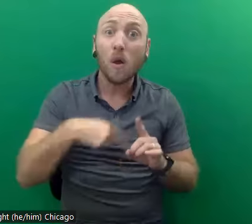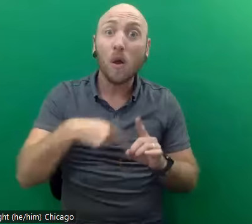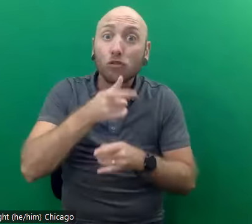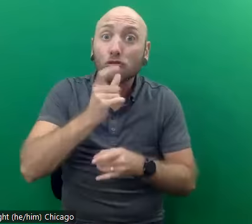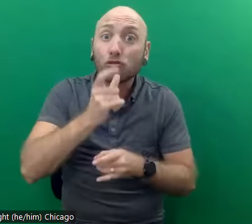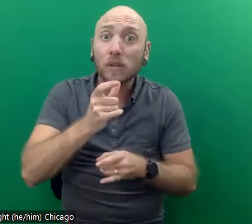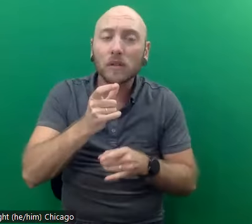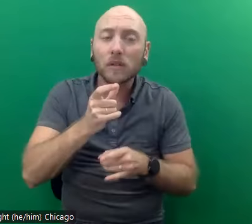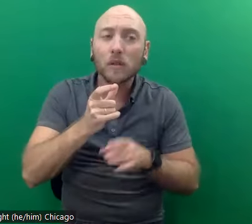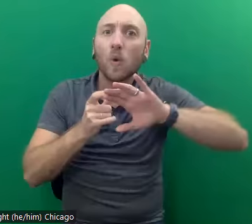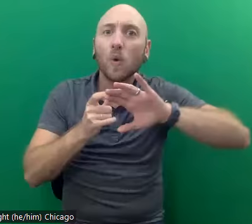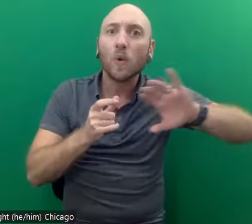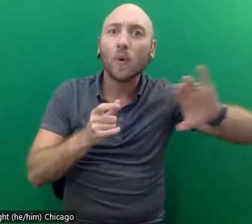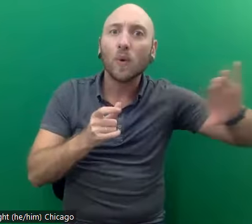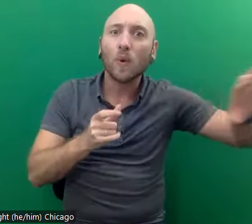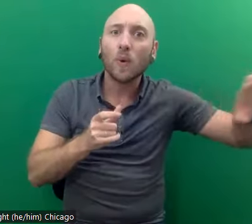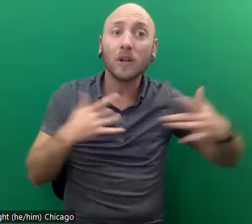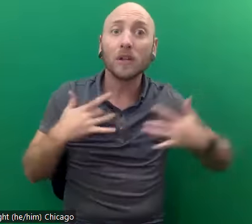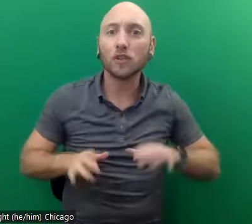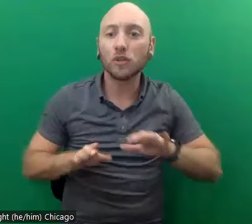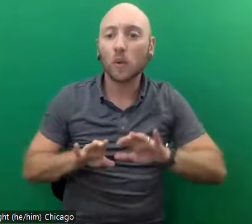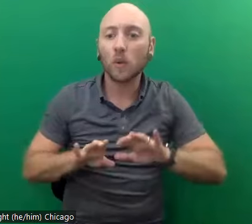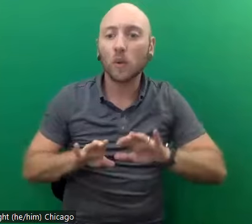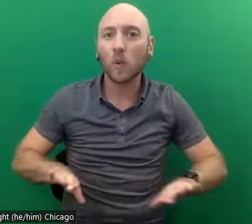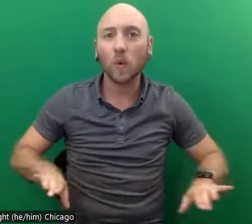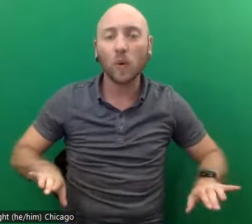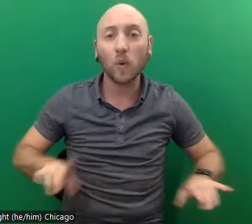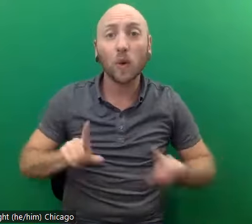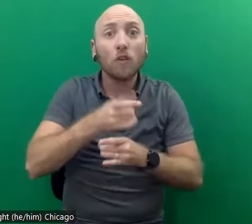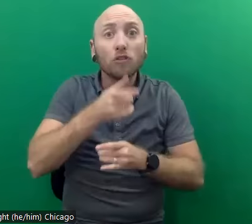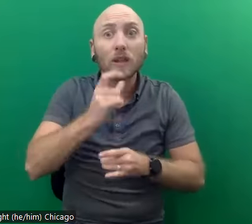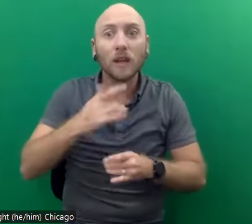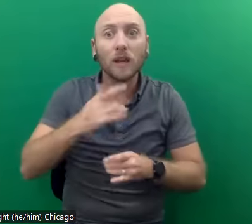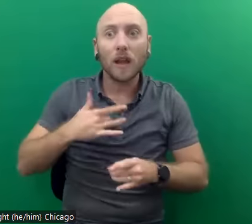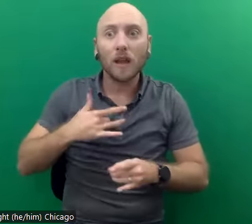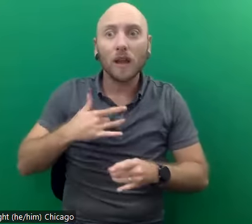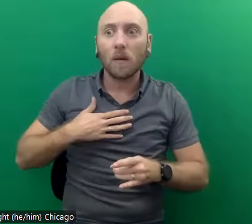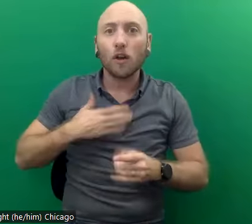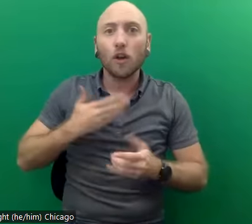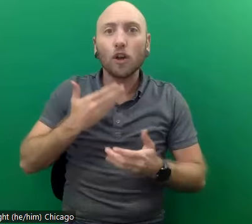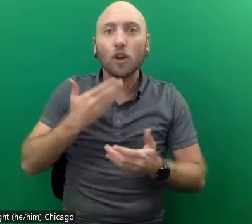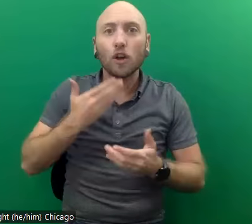allowed me to get outside of myself, and it made me feel good.